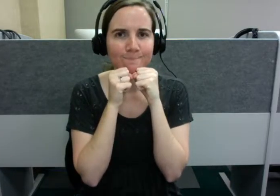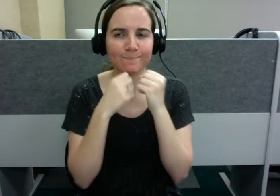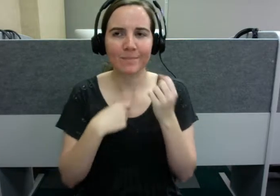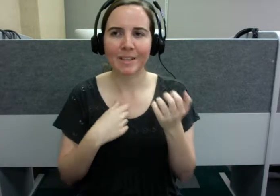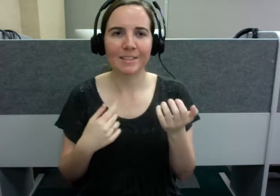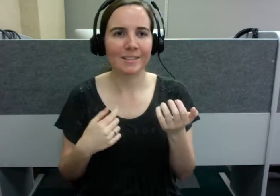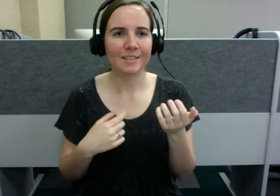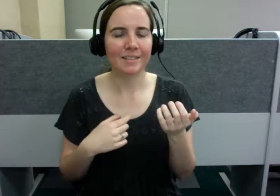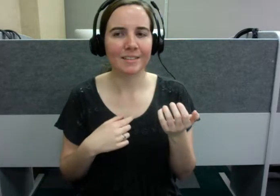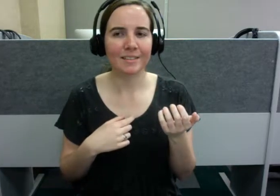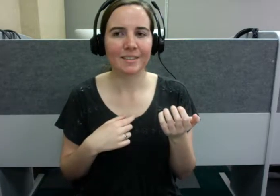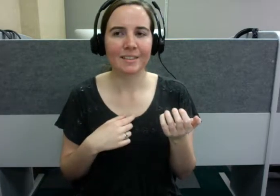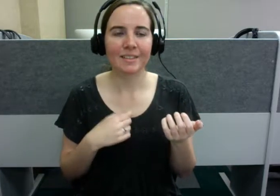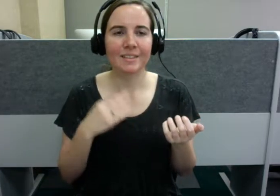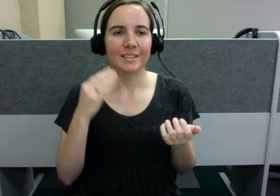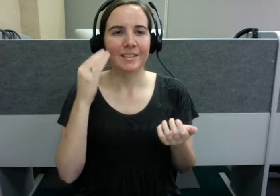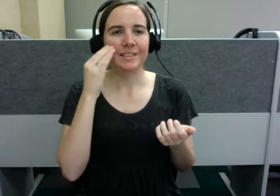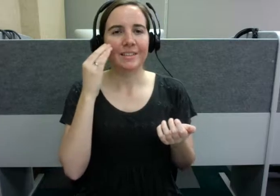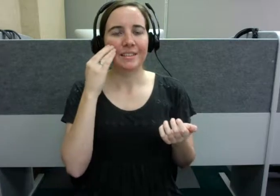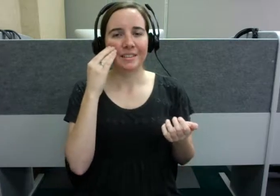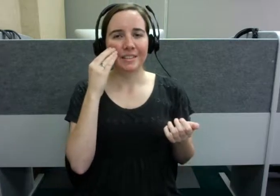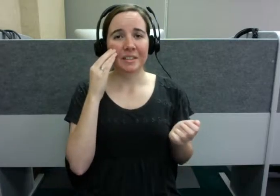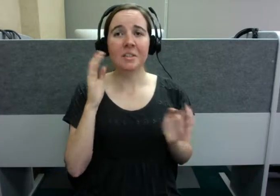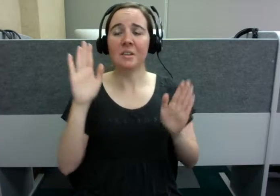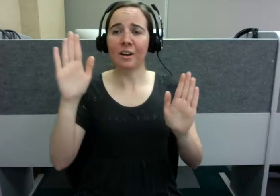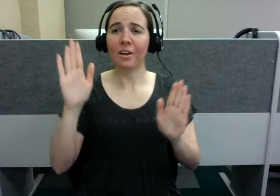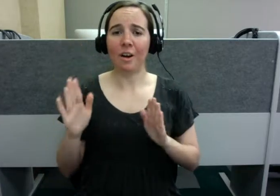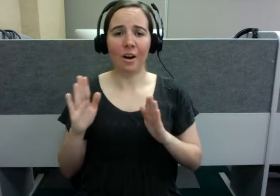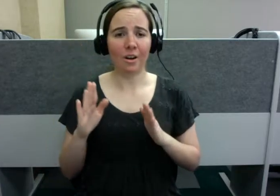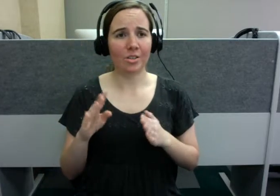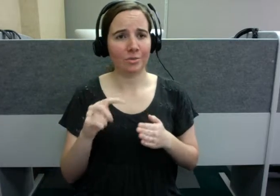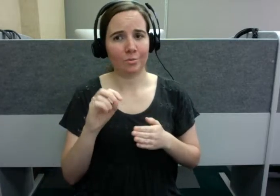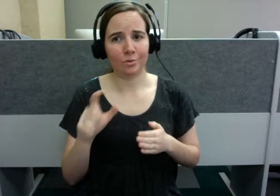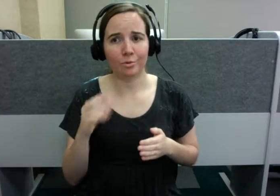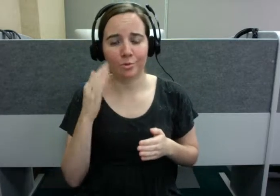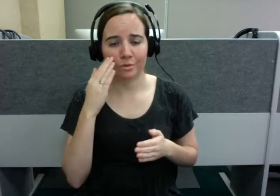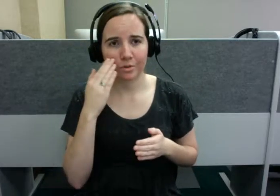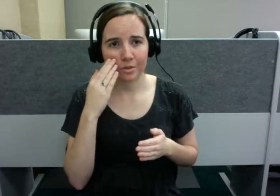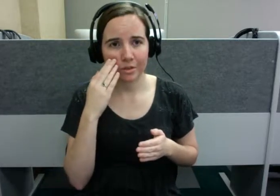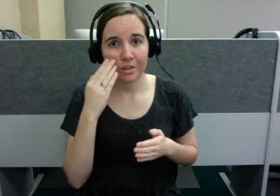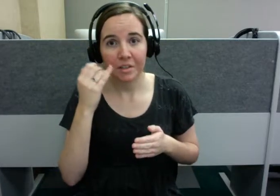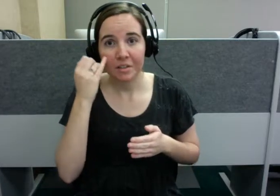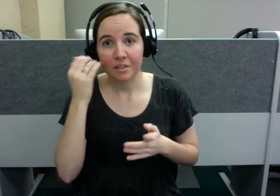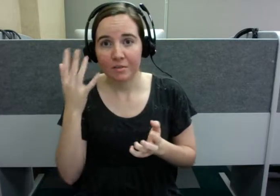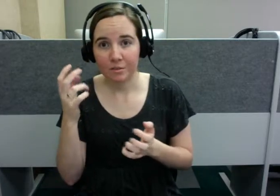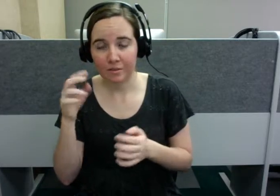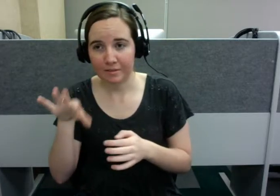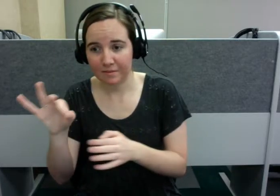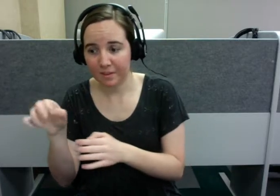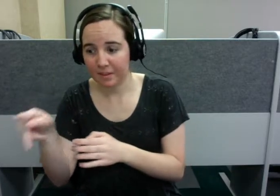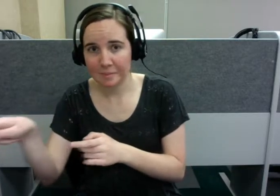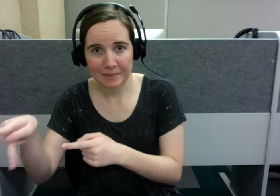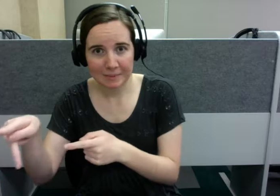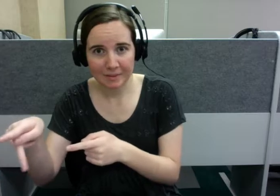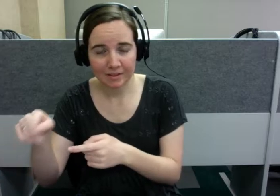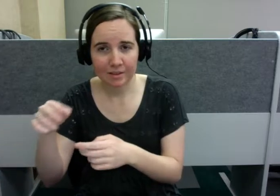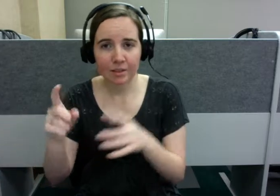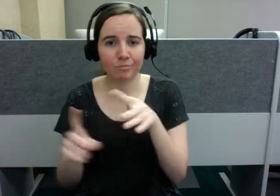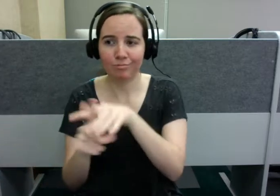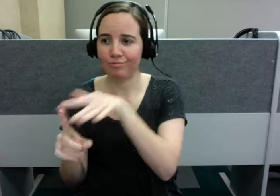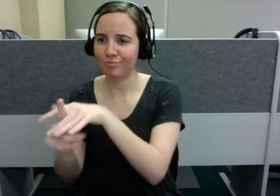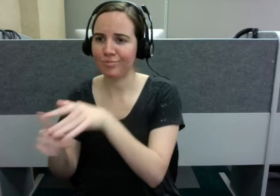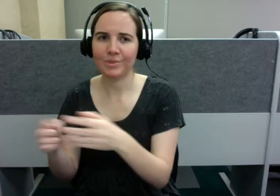I got to tell you, it's such a great device, though. When you start to look for peripeteia, you find it everywhere. Bruce Willis